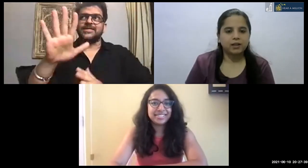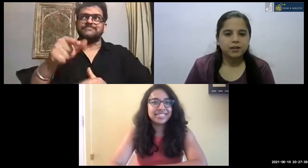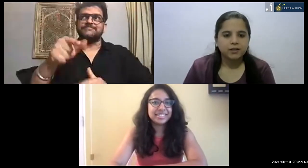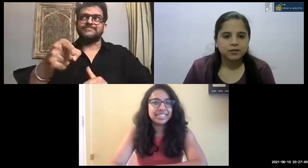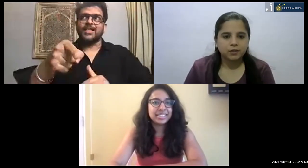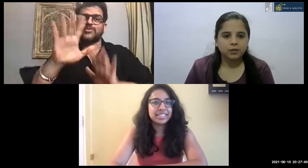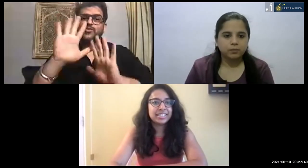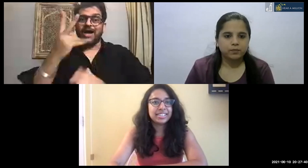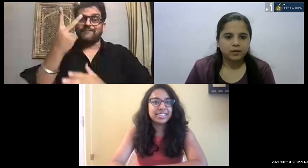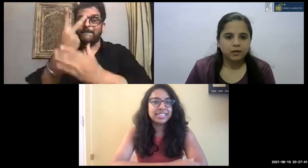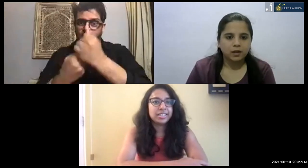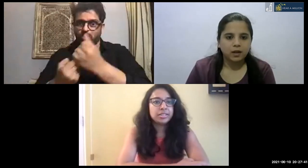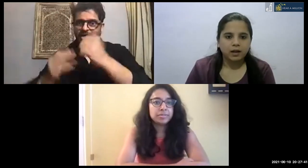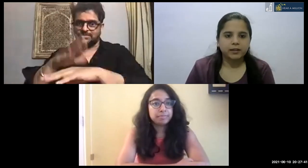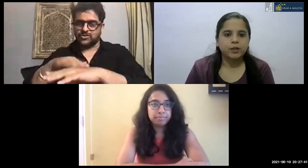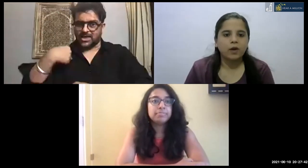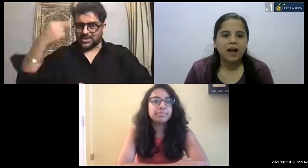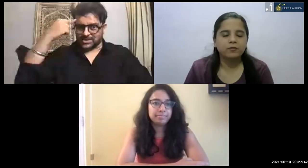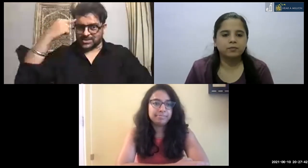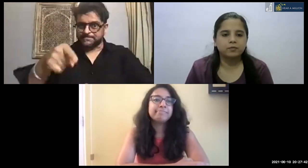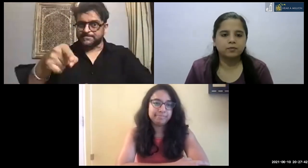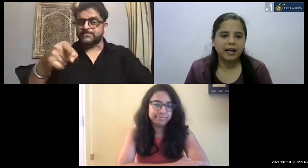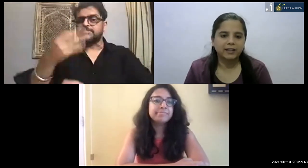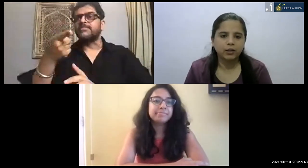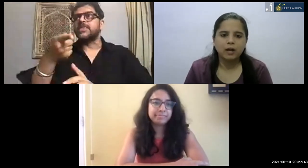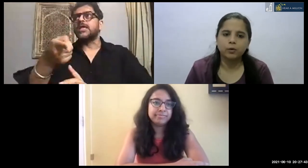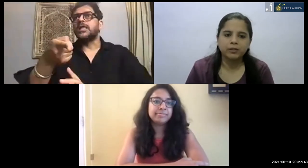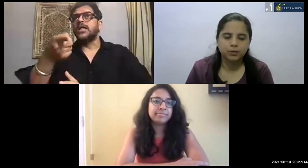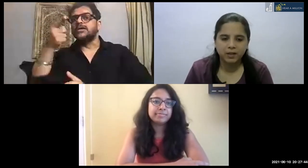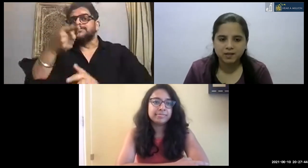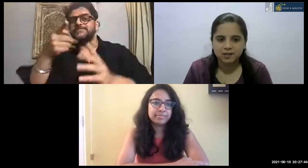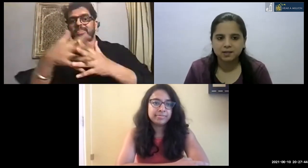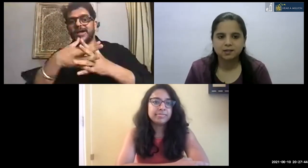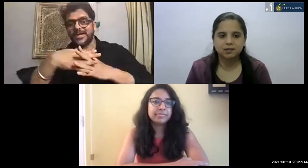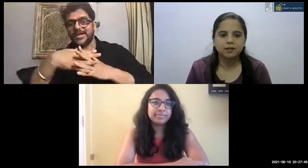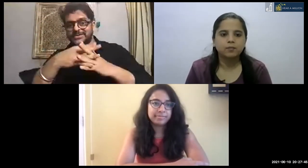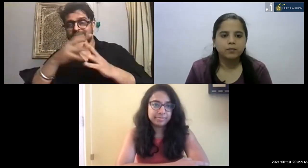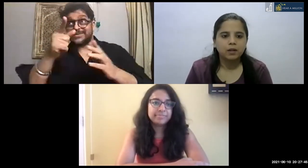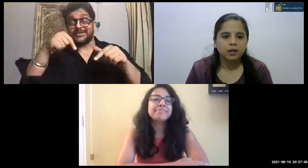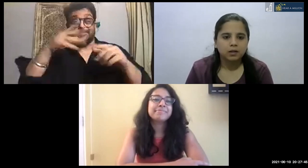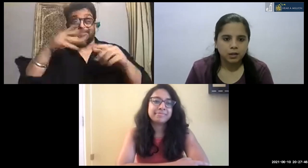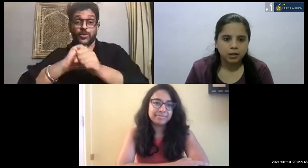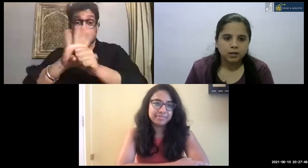Okay. So Rati, I think you have both the experiences.